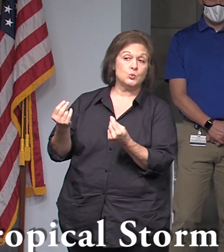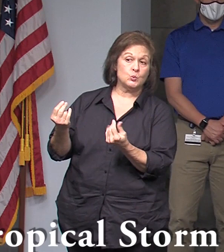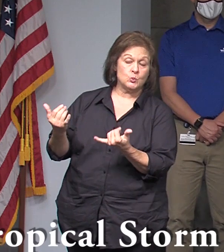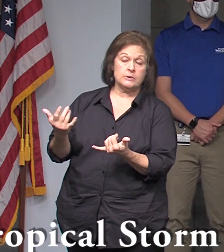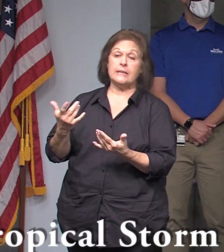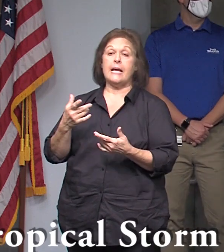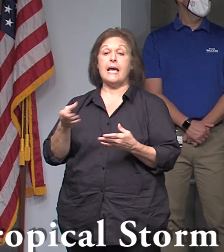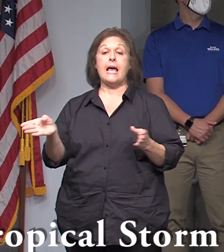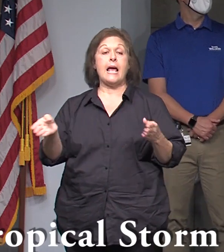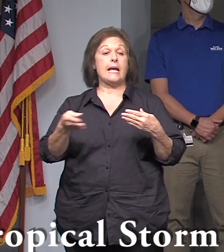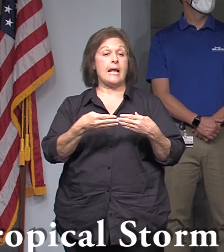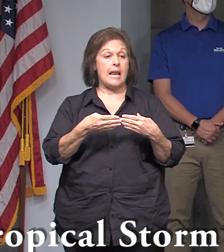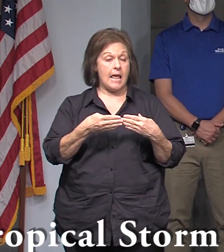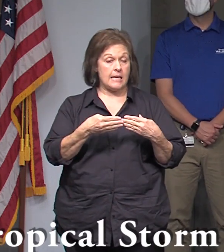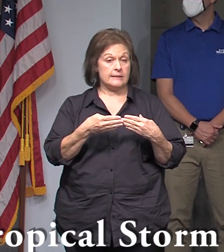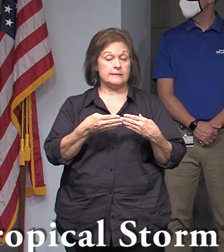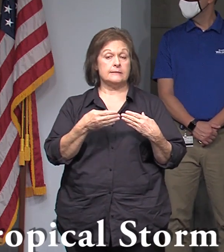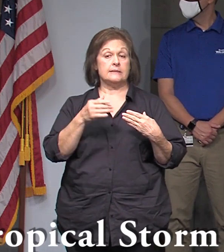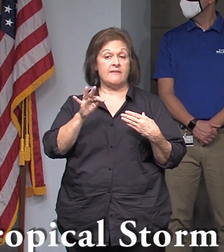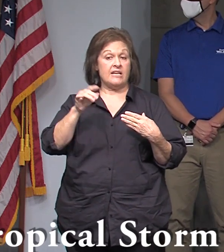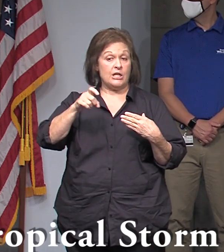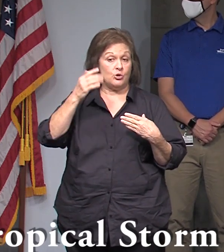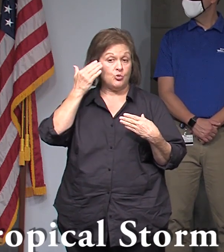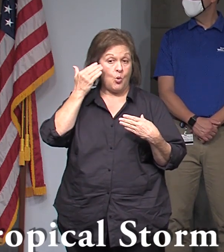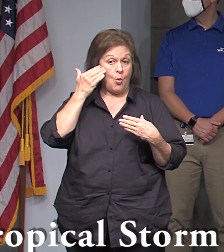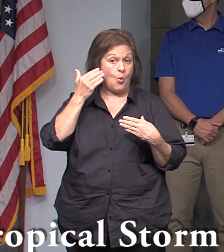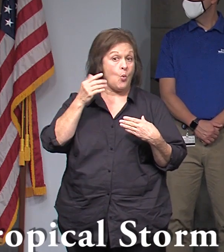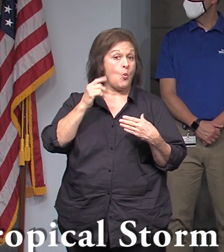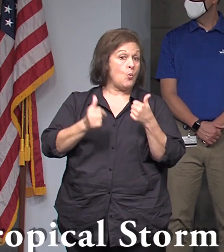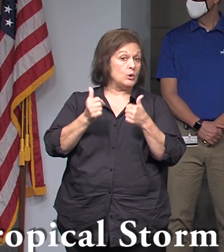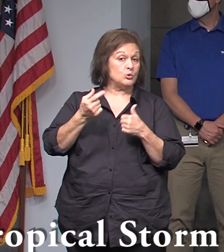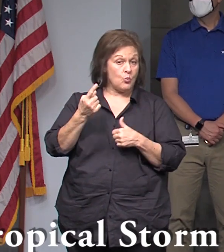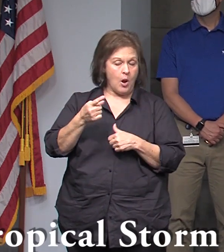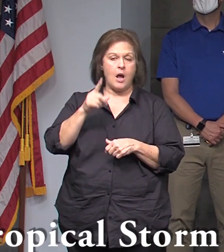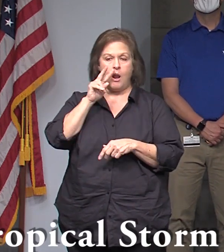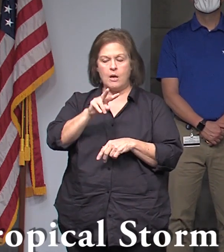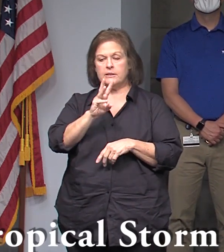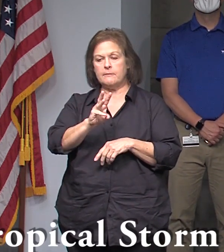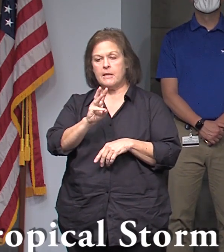gate closure status, please visit our website at